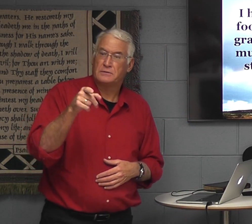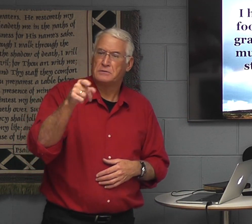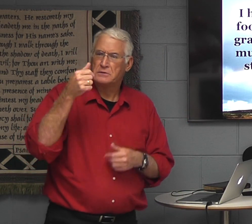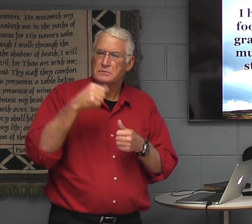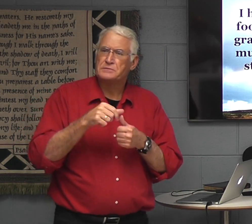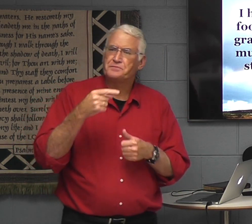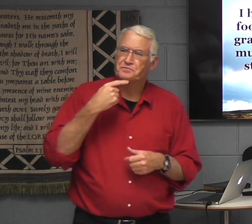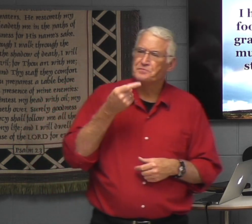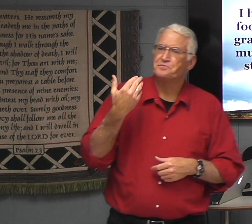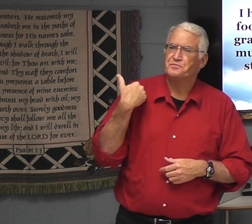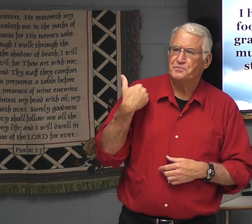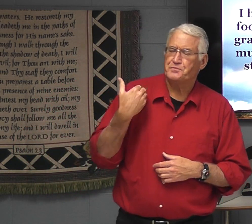Protein in the meats.